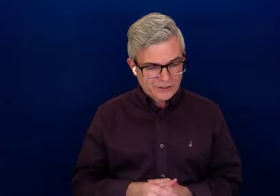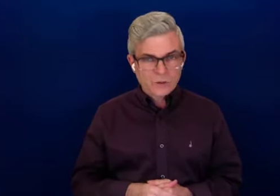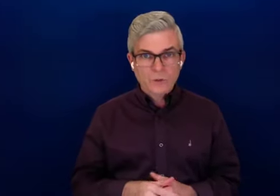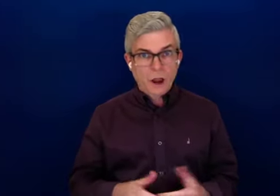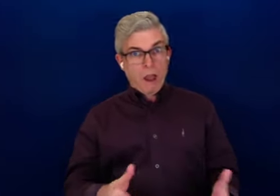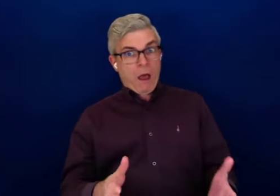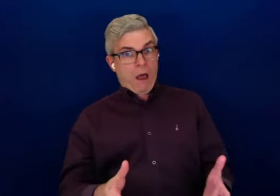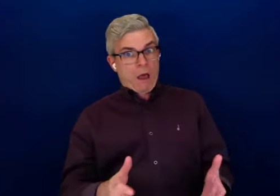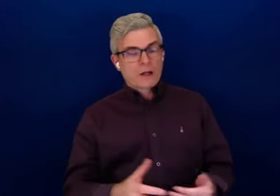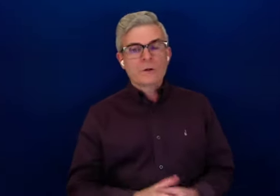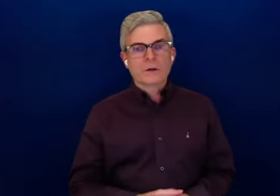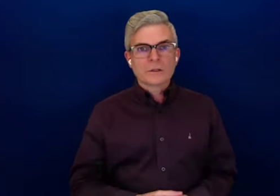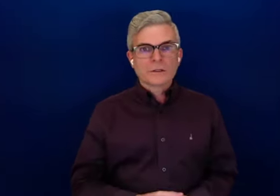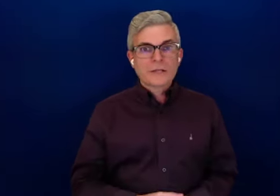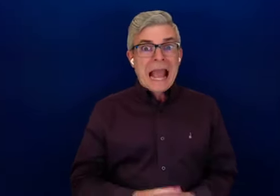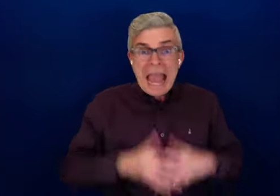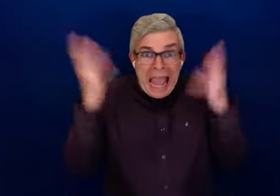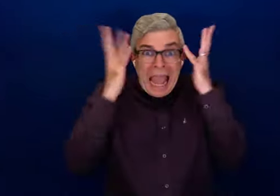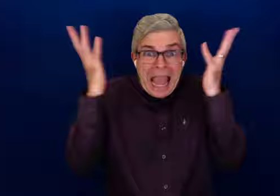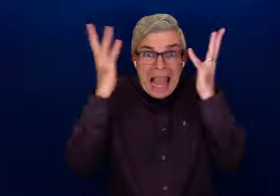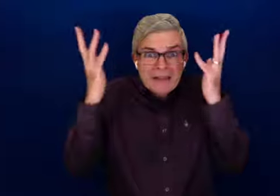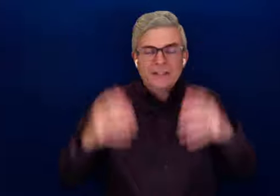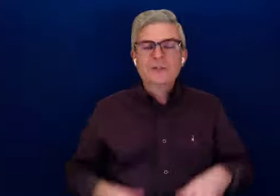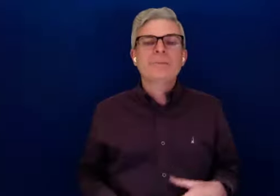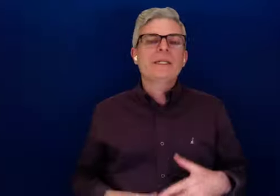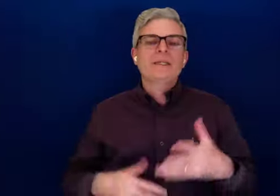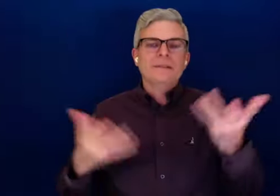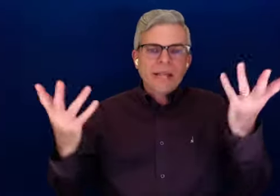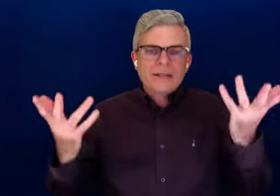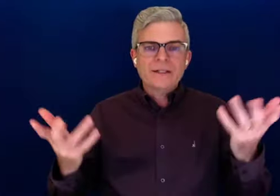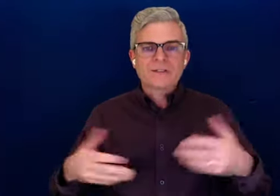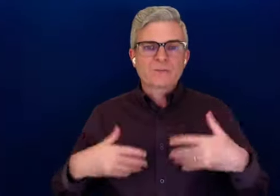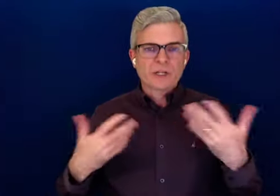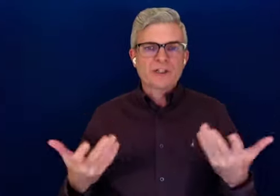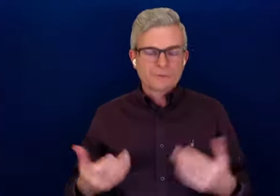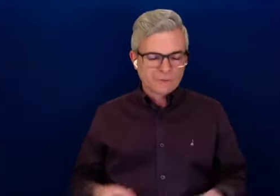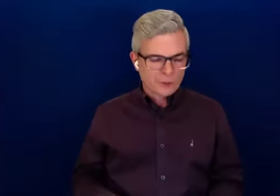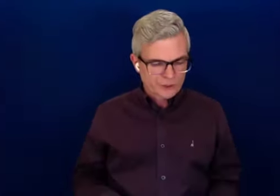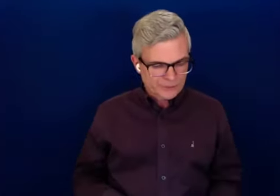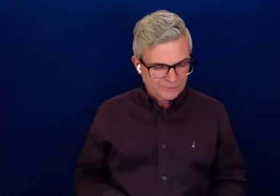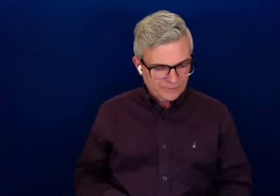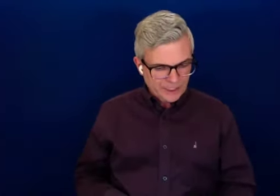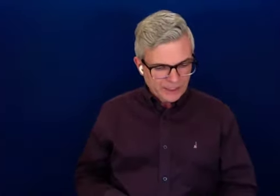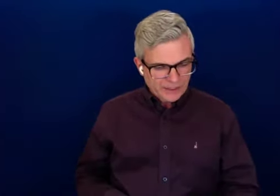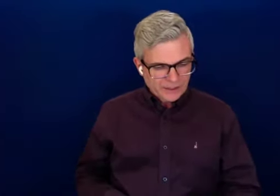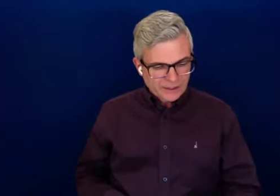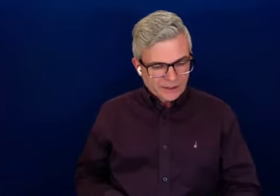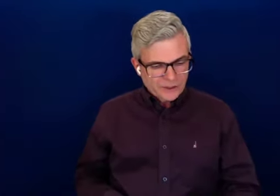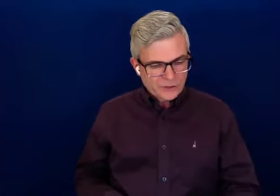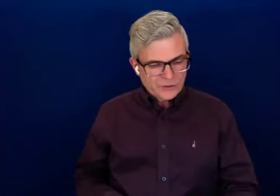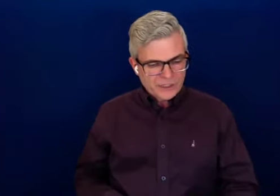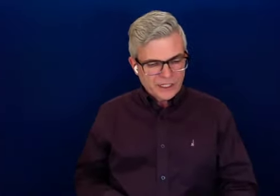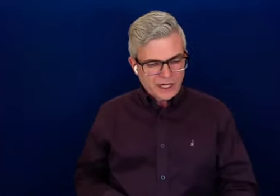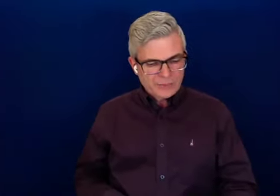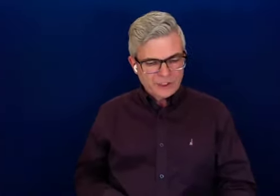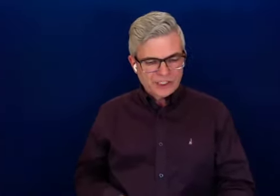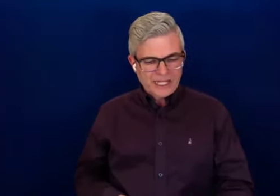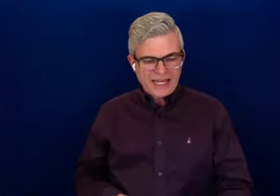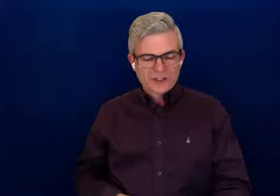reactions, or it could be any expression of emotion. Use the object